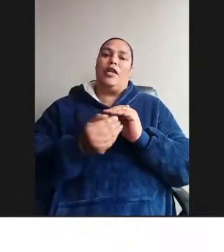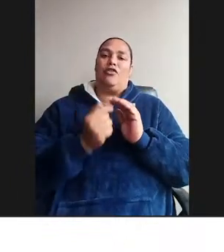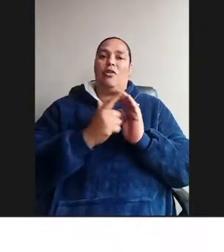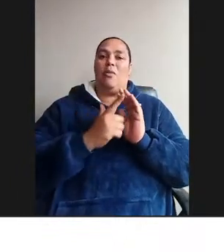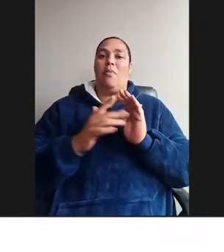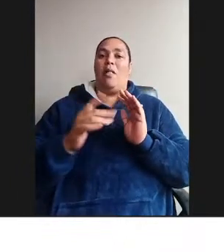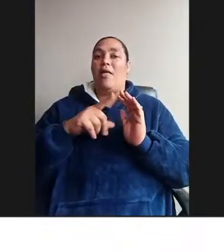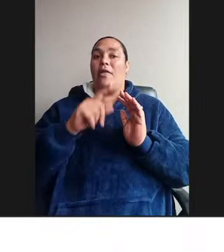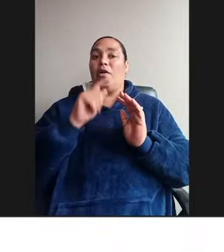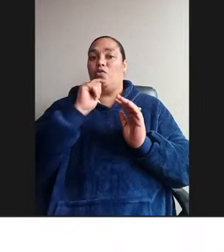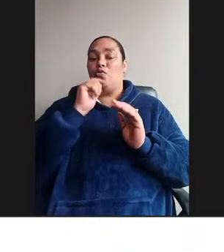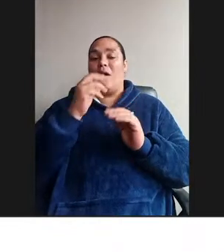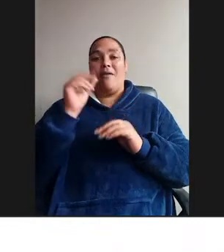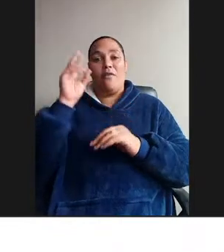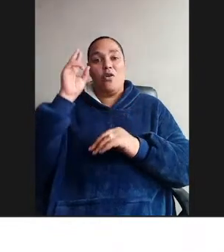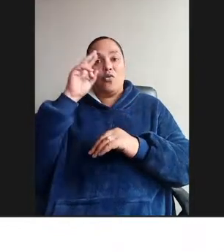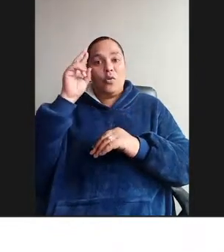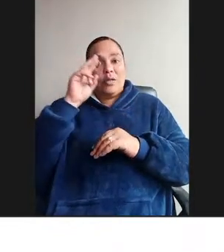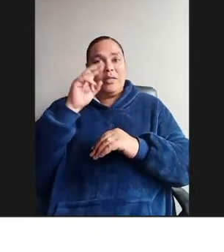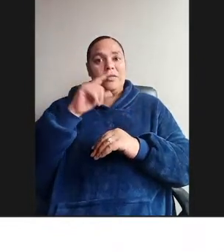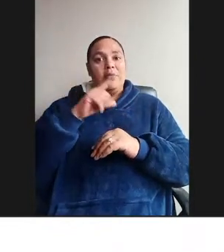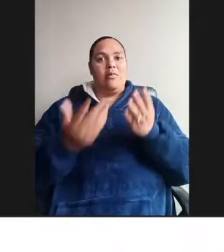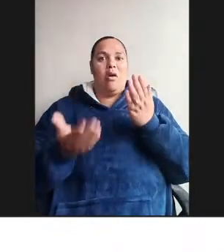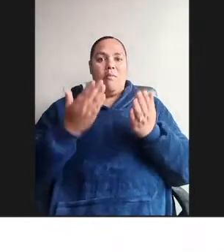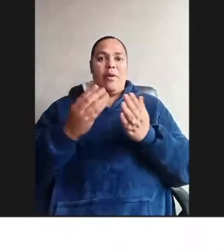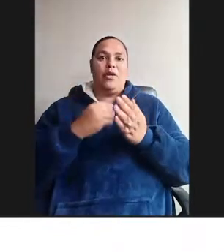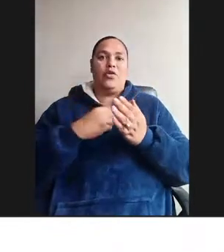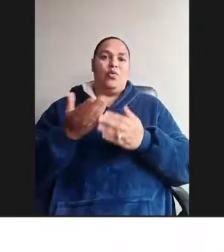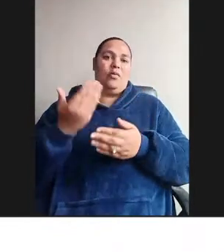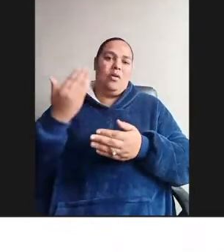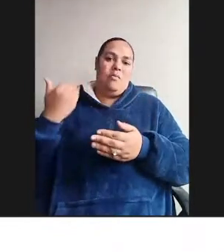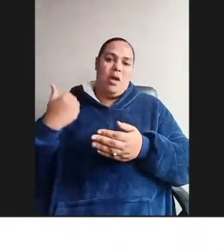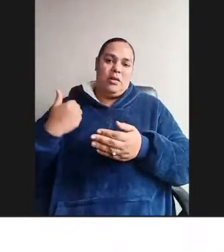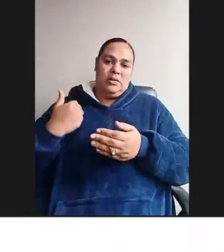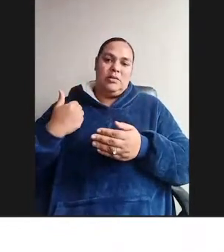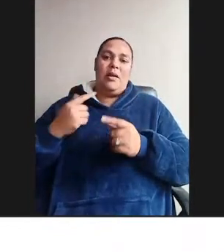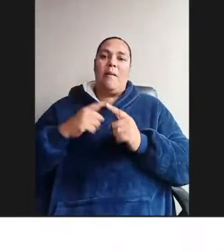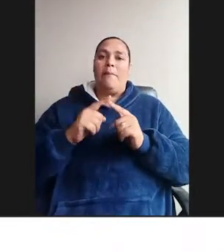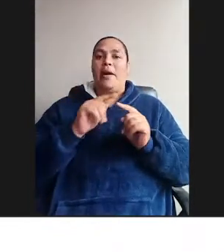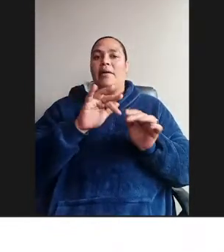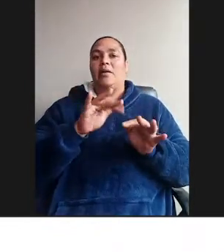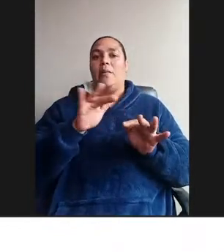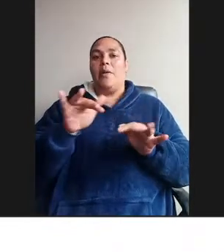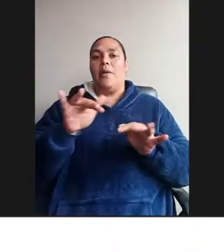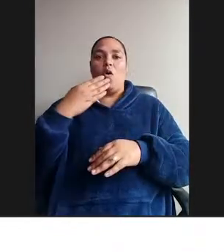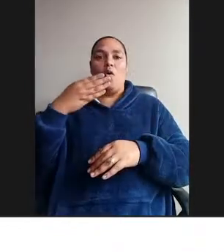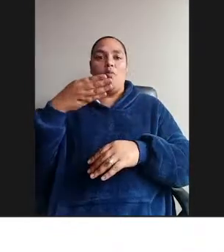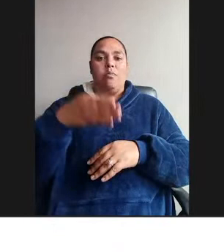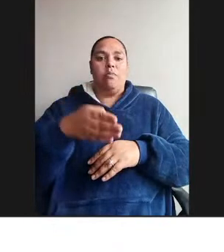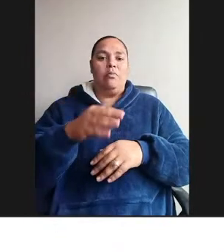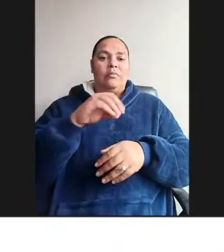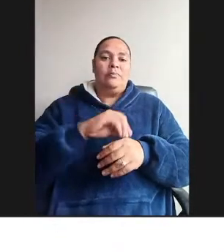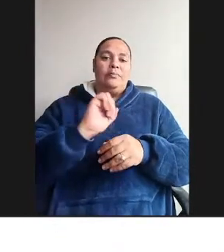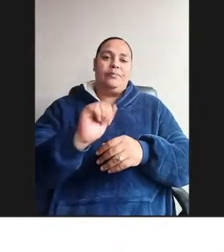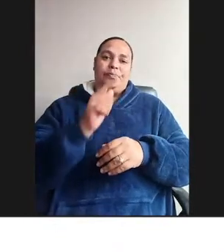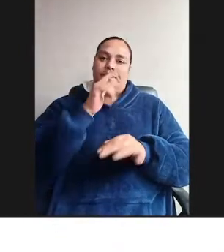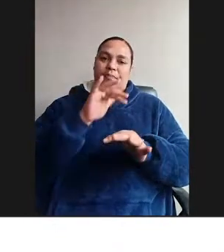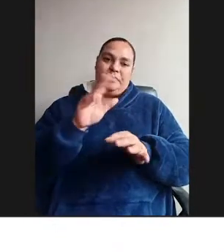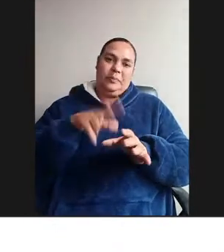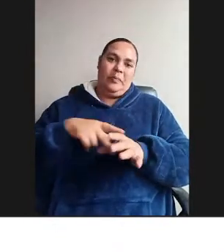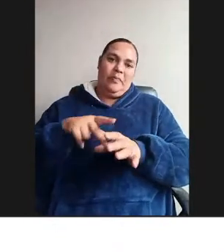risen compared maybe to the past. Of people attending the public participation at the